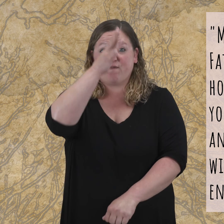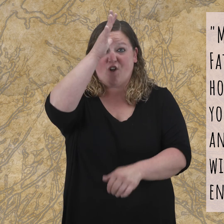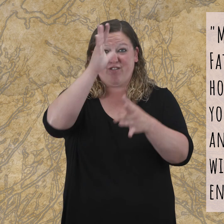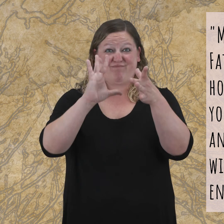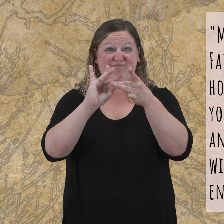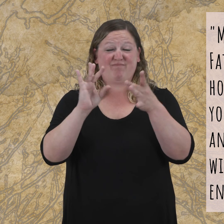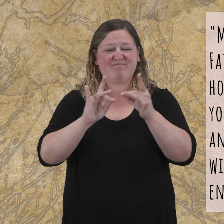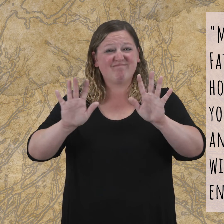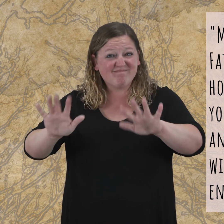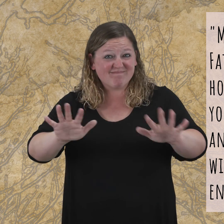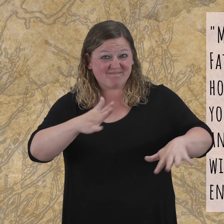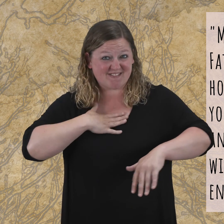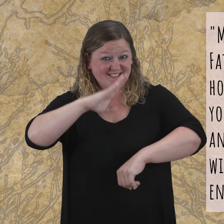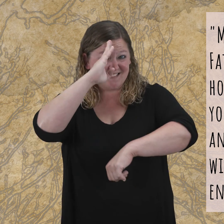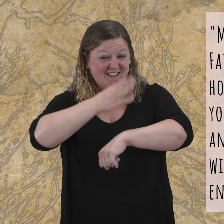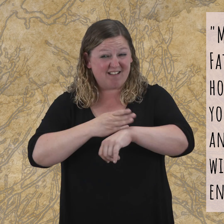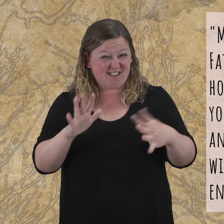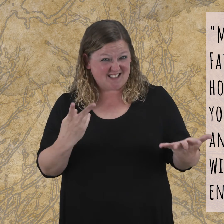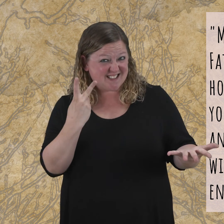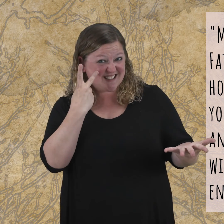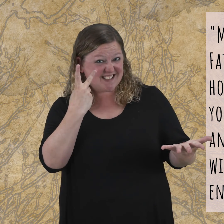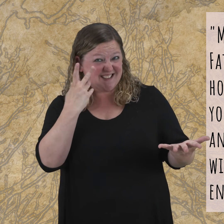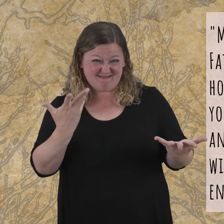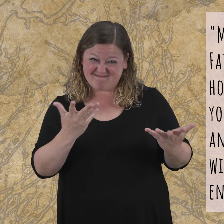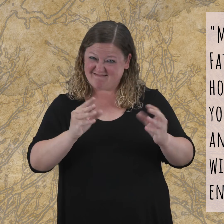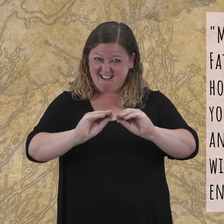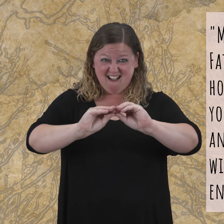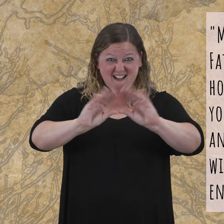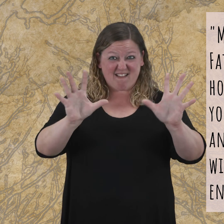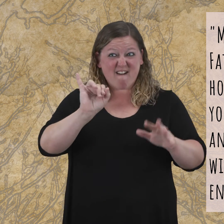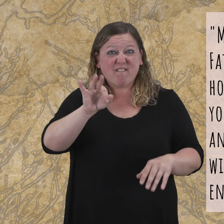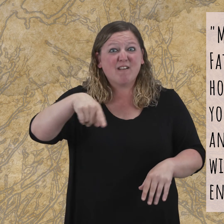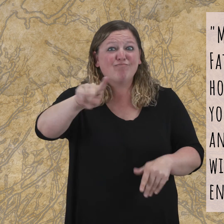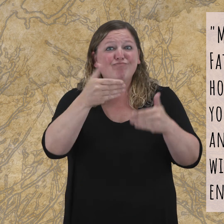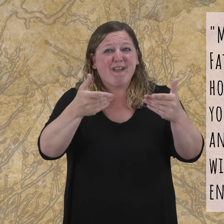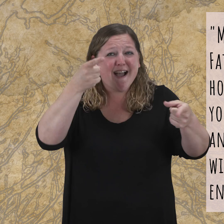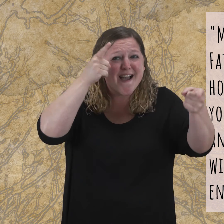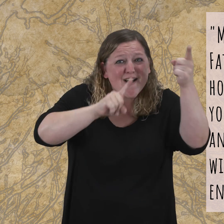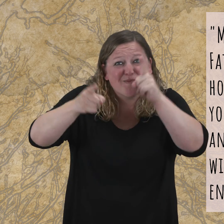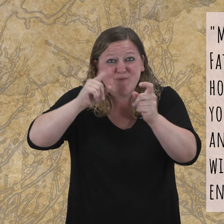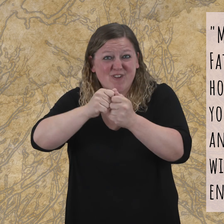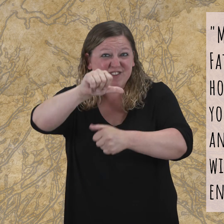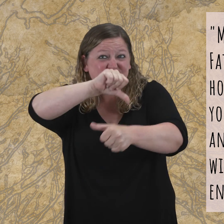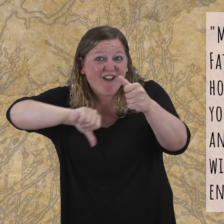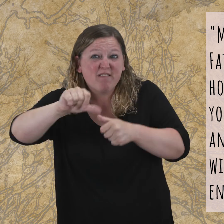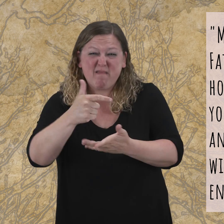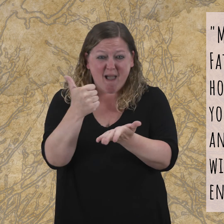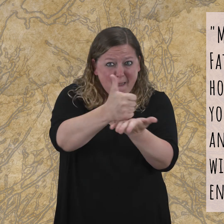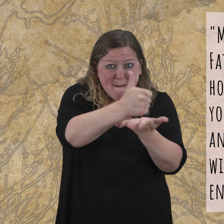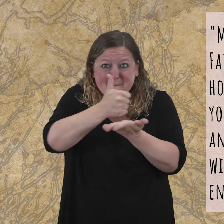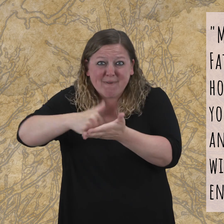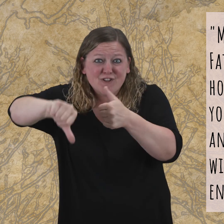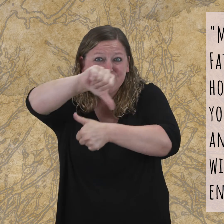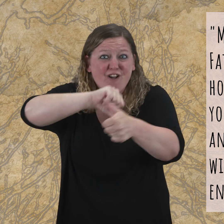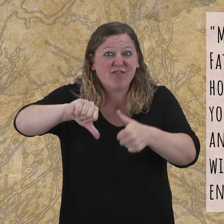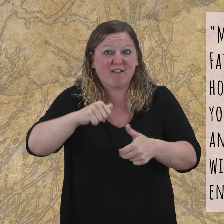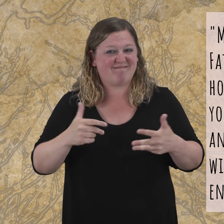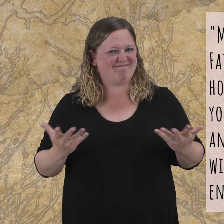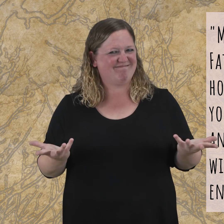"My sons," said the father, "do you not see how certain it is that if you agree with each other and help each other, it